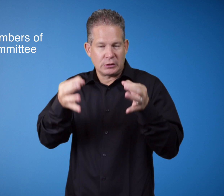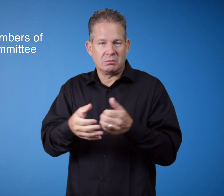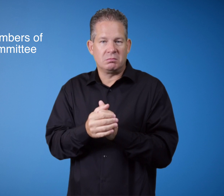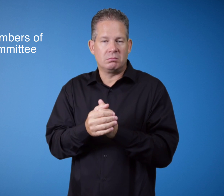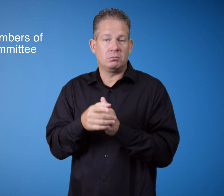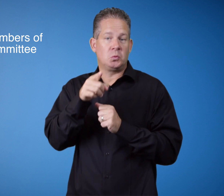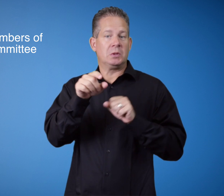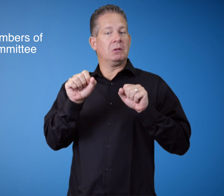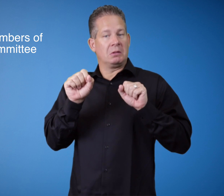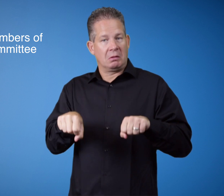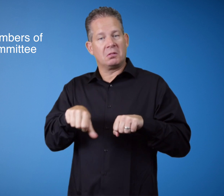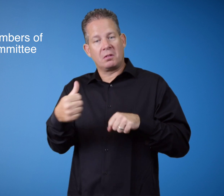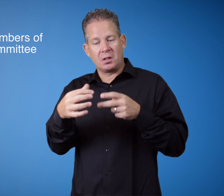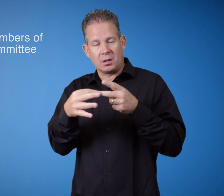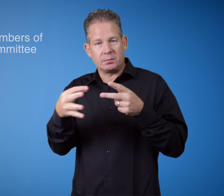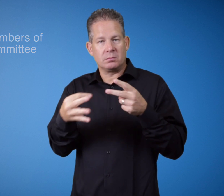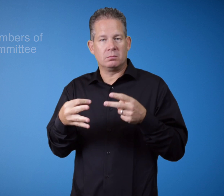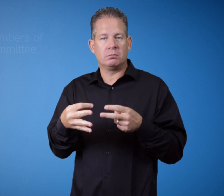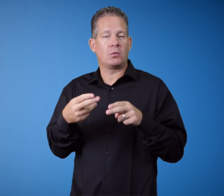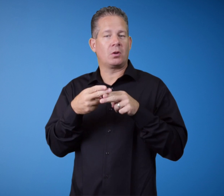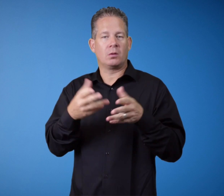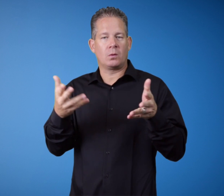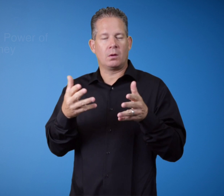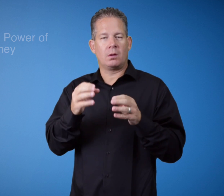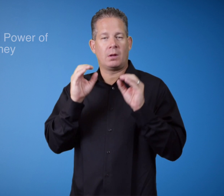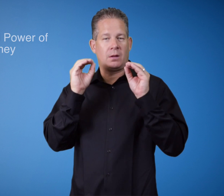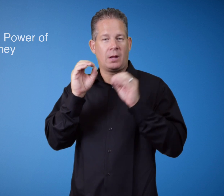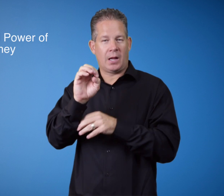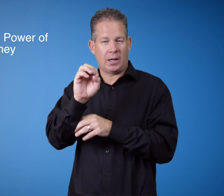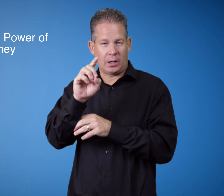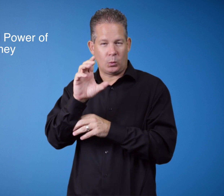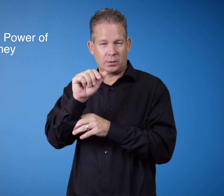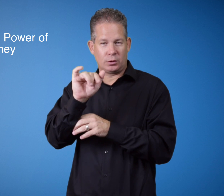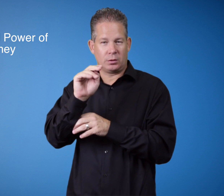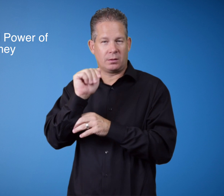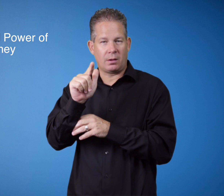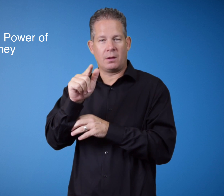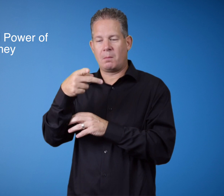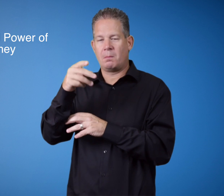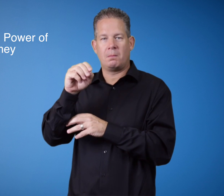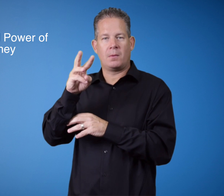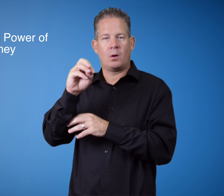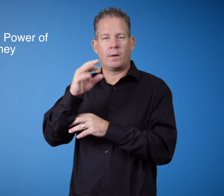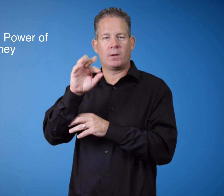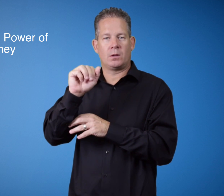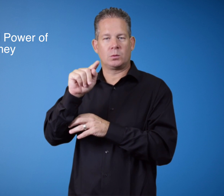help make educational decisions. You have another option called an educational power of